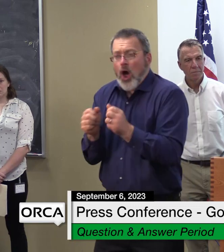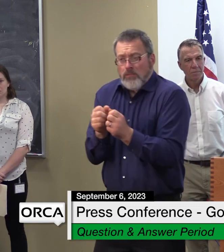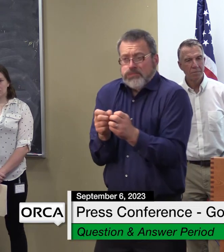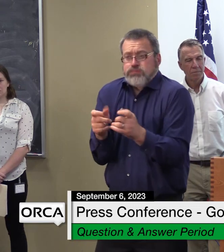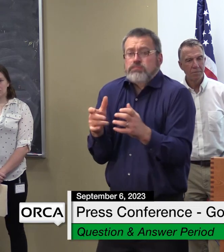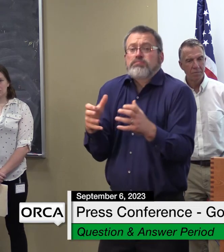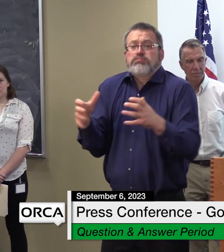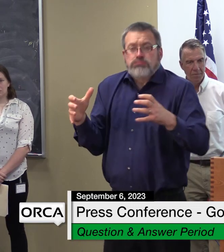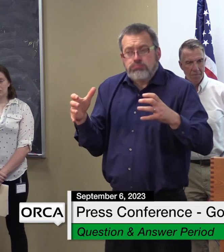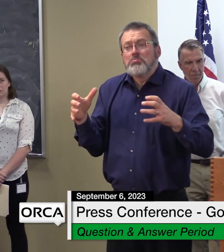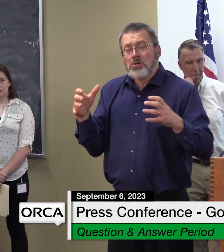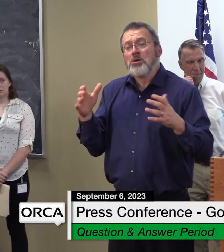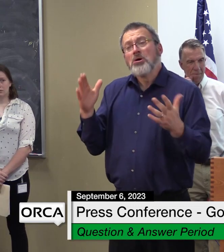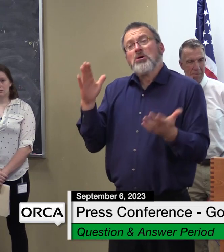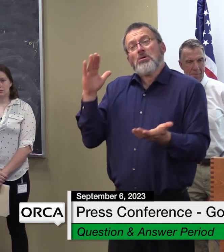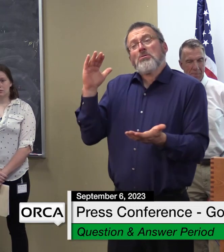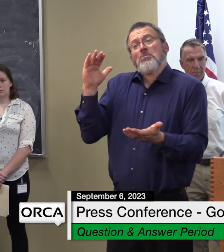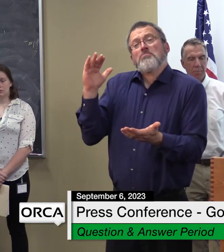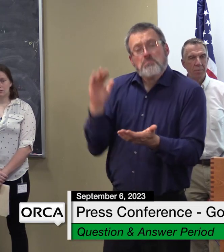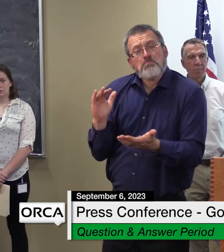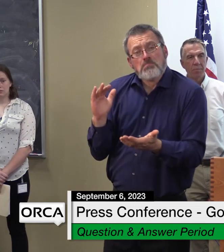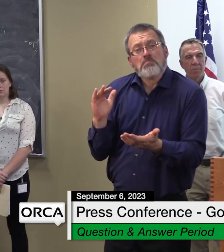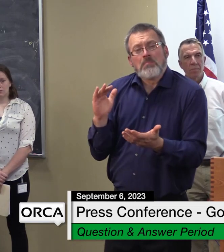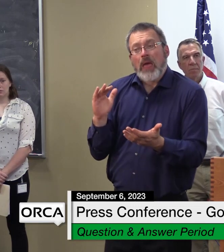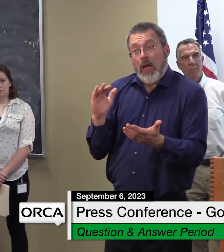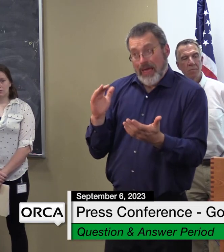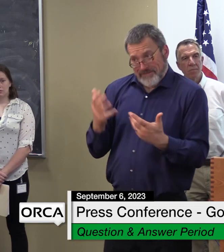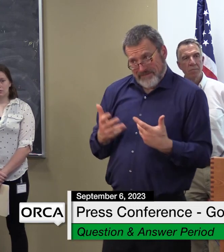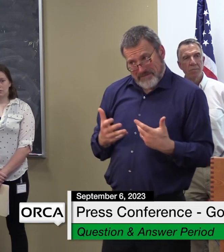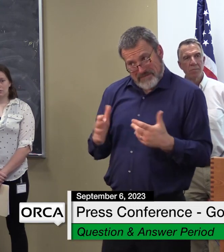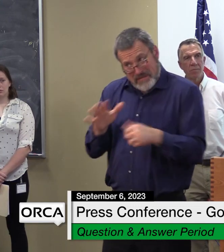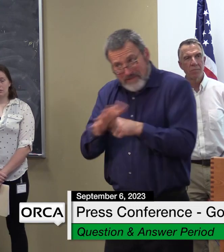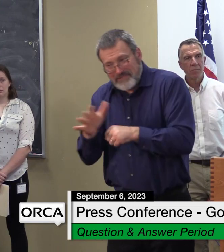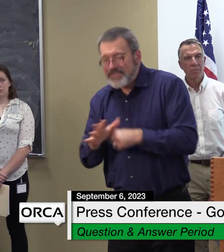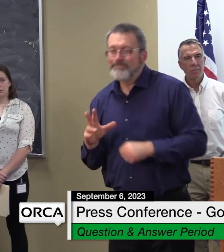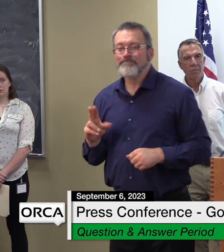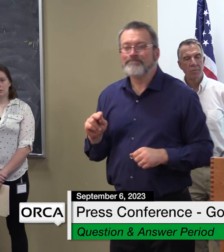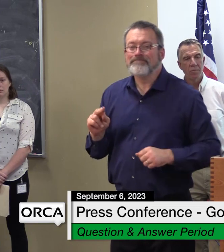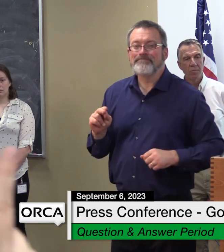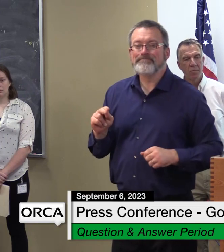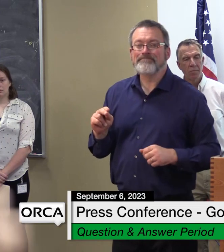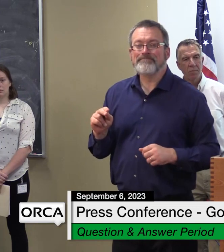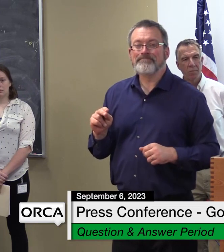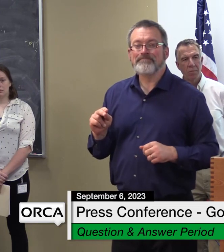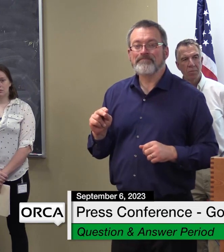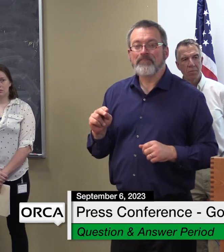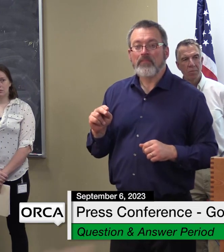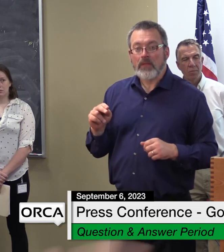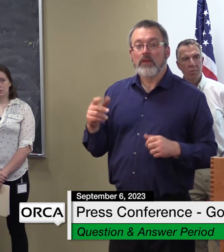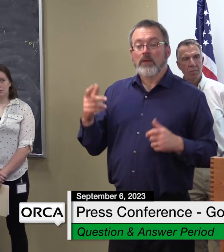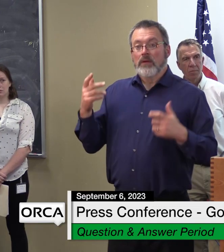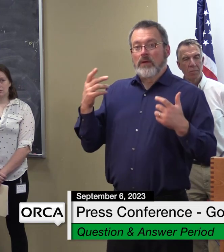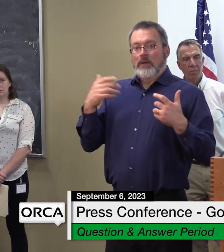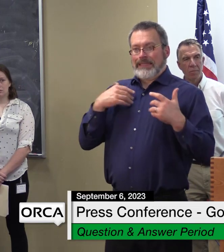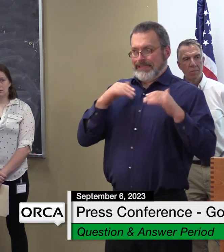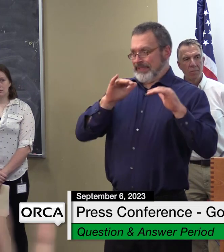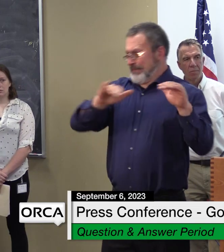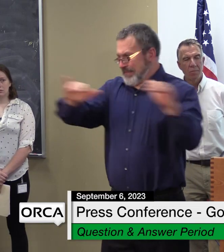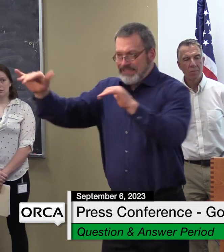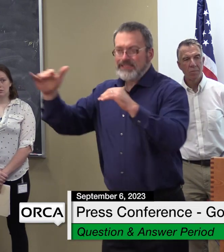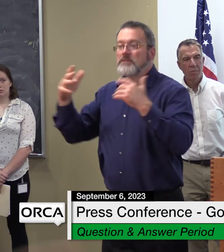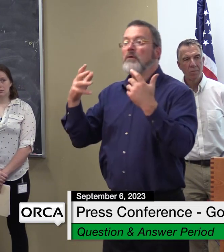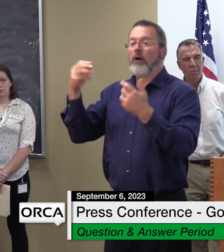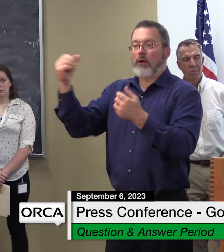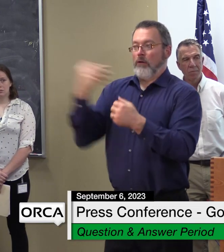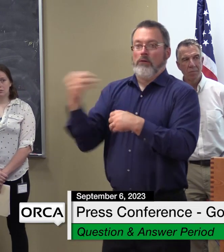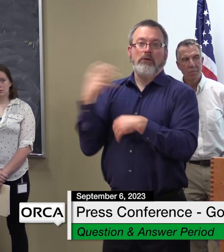Qualitative data tells us when I talk to those CEOs that the resumes are finally starting to come in, and there's been a drought for that for some time. So we